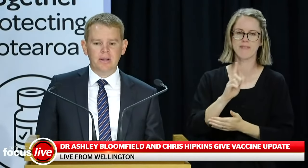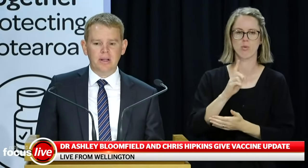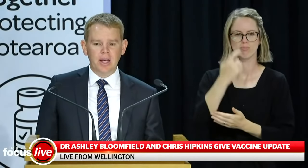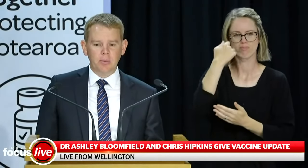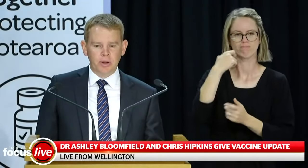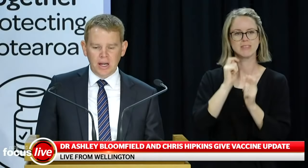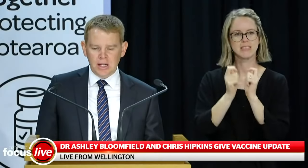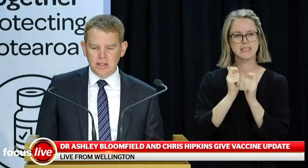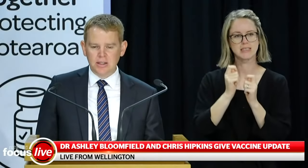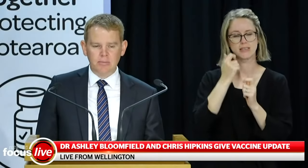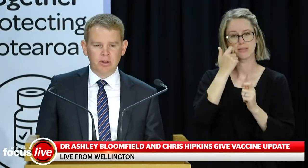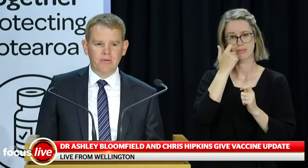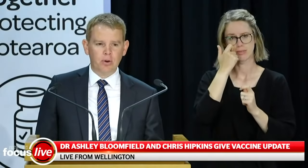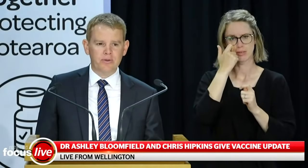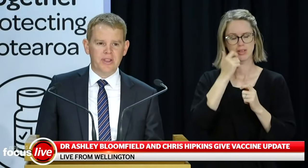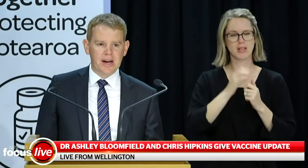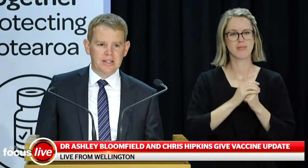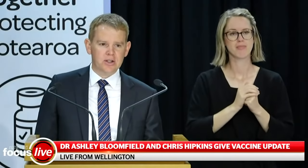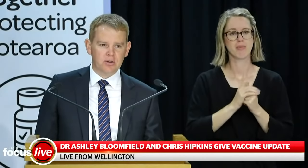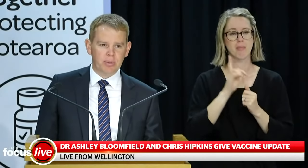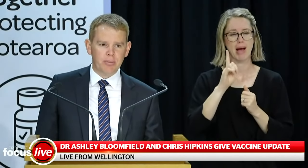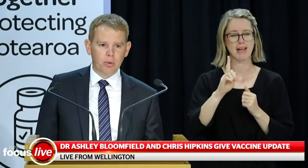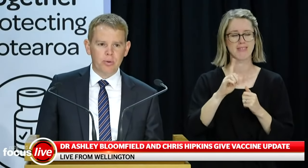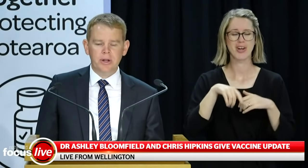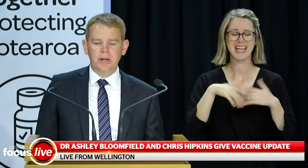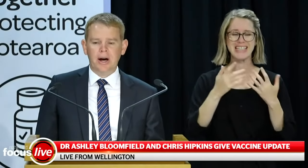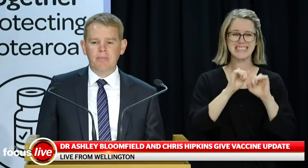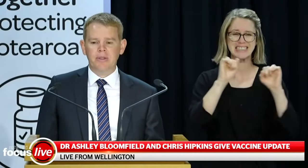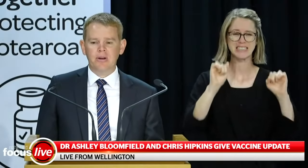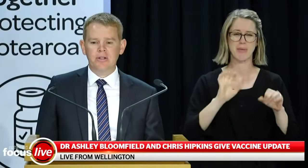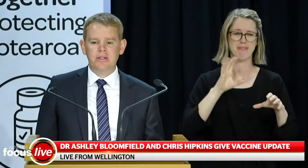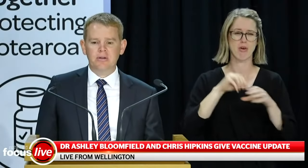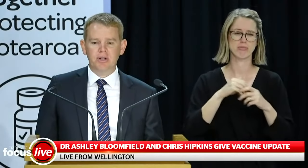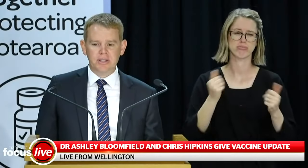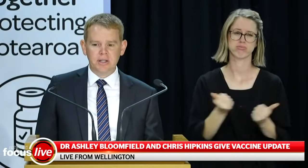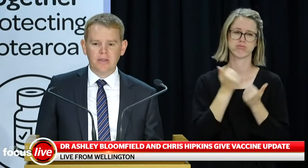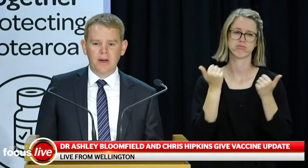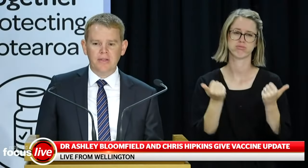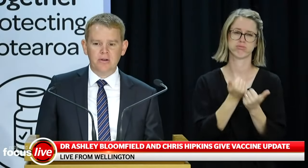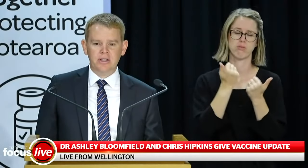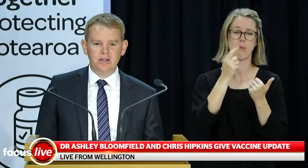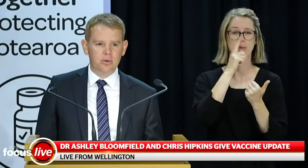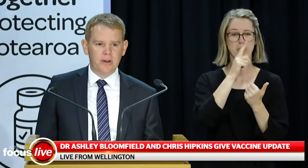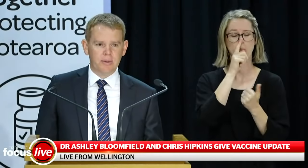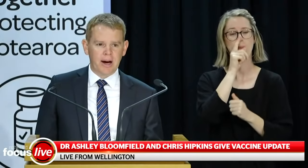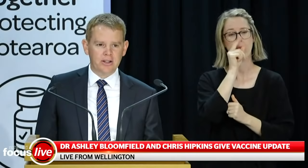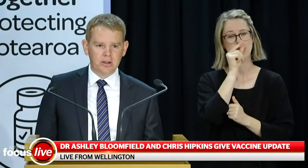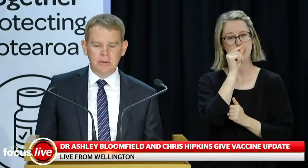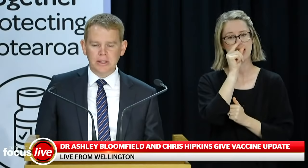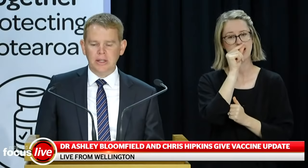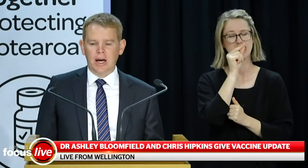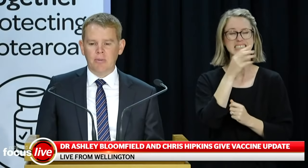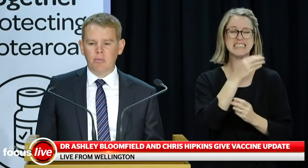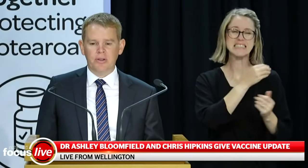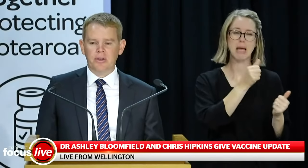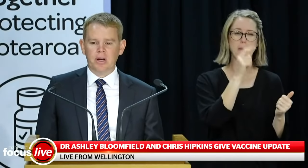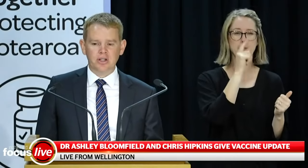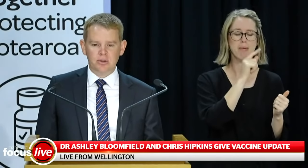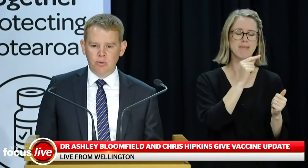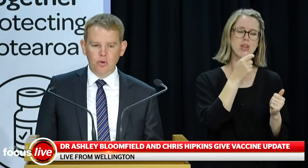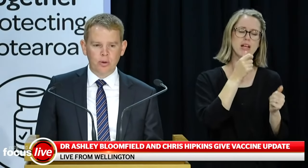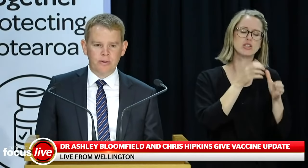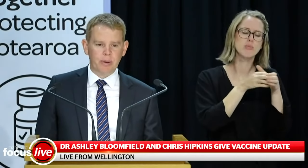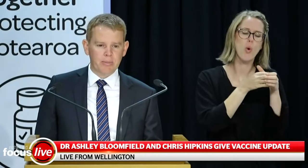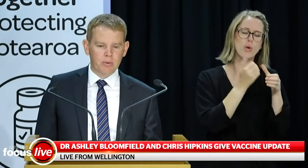are, with any system that involves thousands of people, there is the risk that there is an issue at the margin with